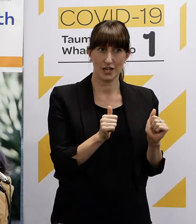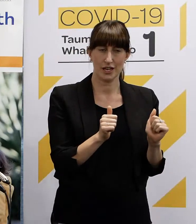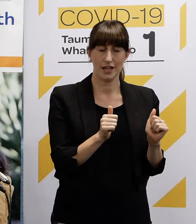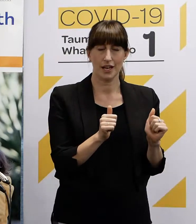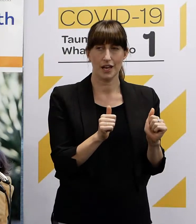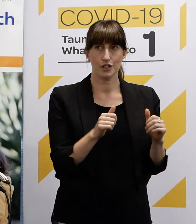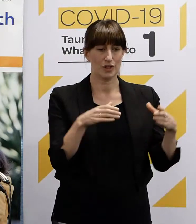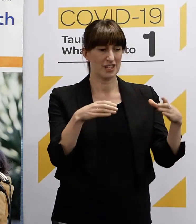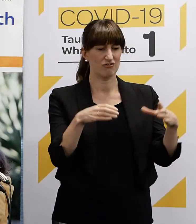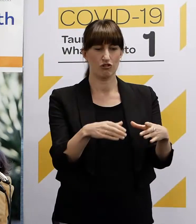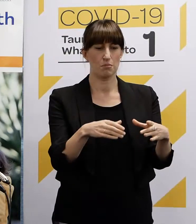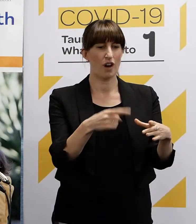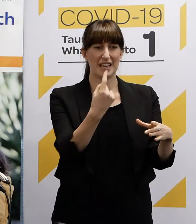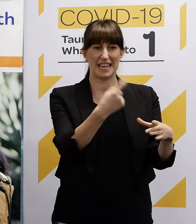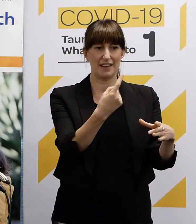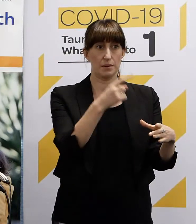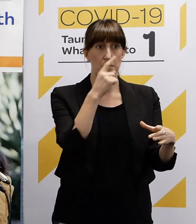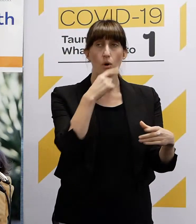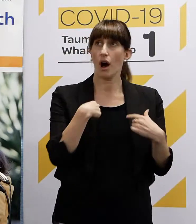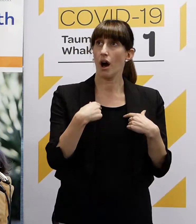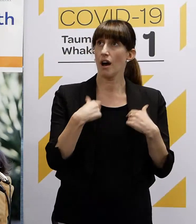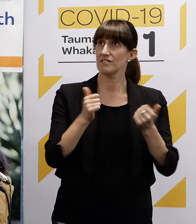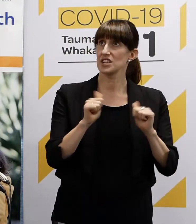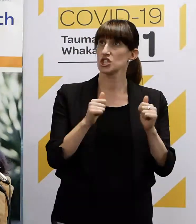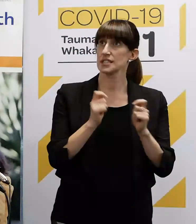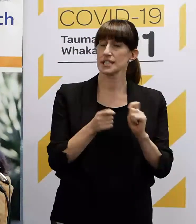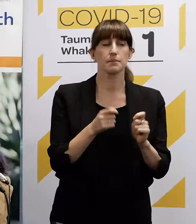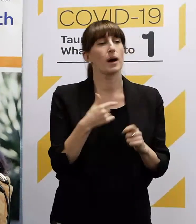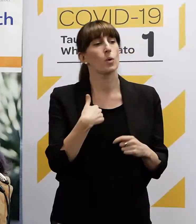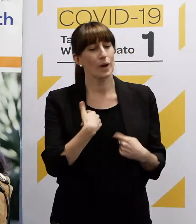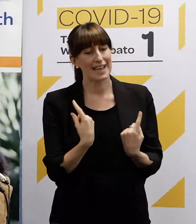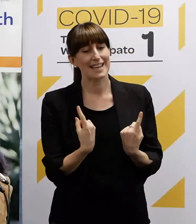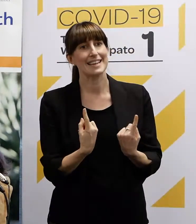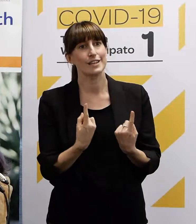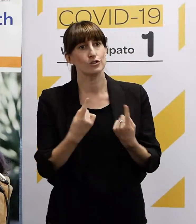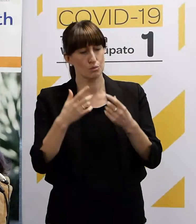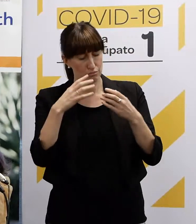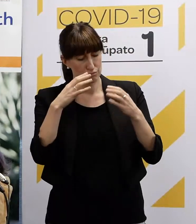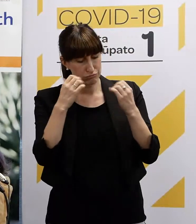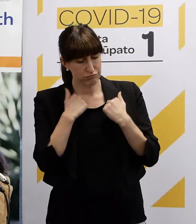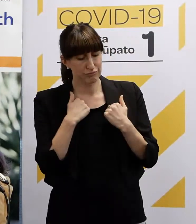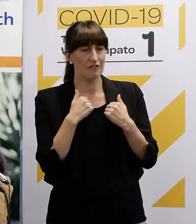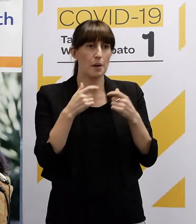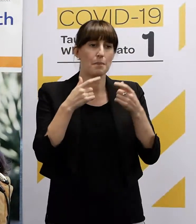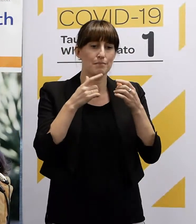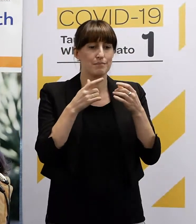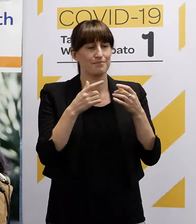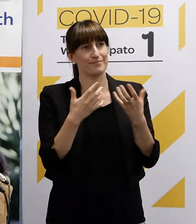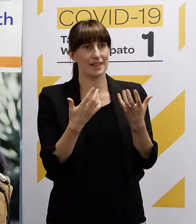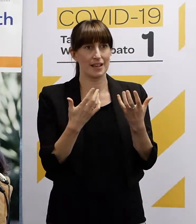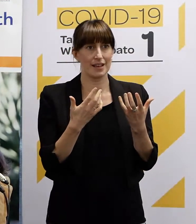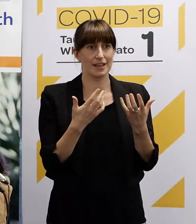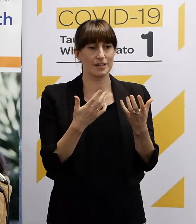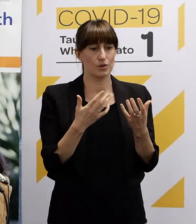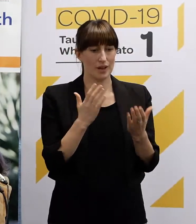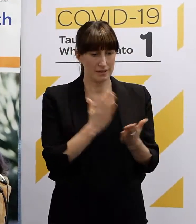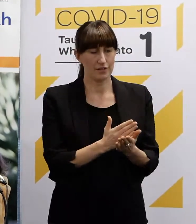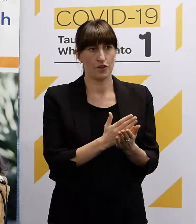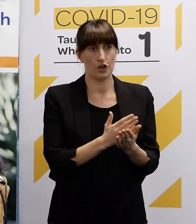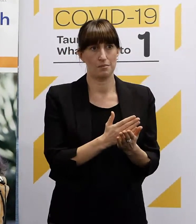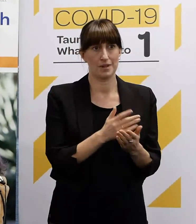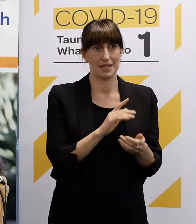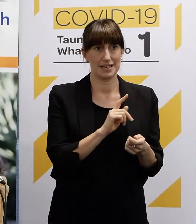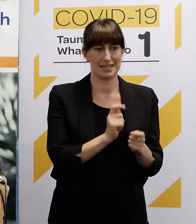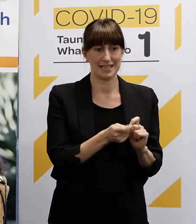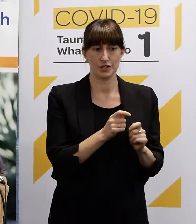of 11, there are people who think they've had a test, and we're just trying to verify that. So they're not prepared to have another test because they believe